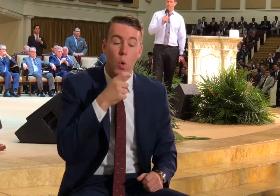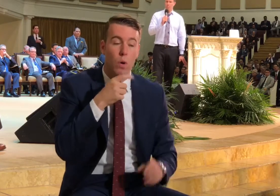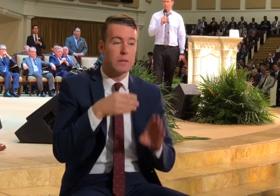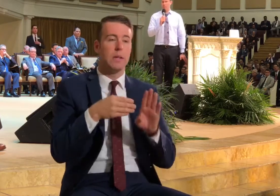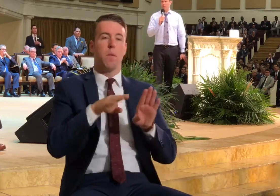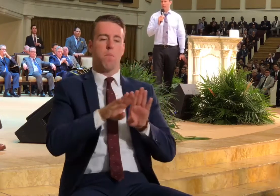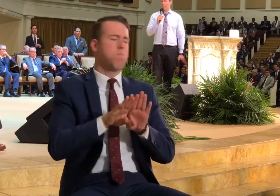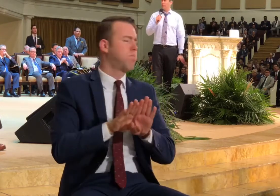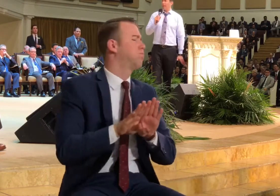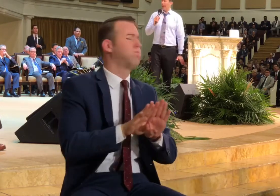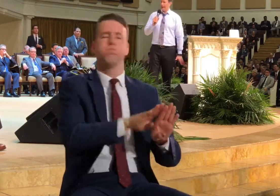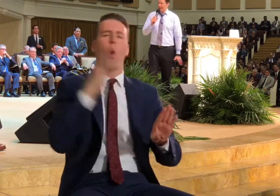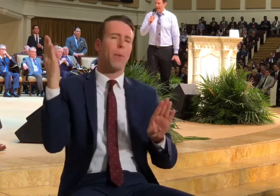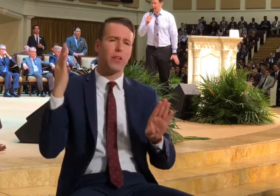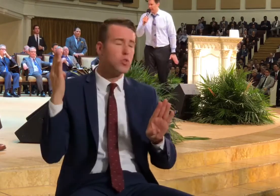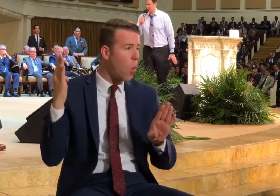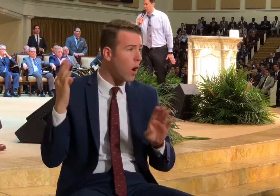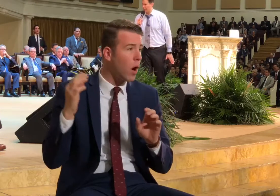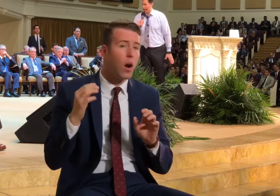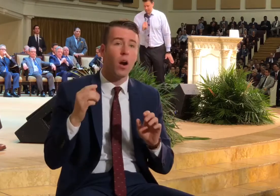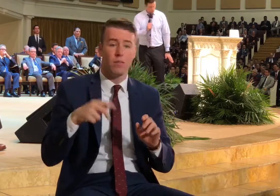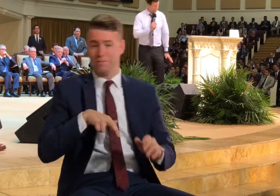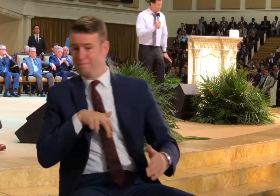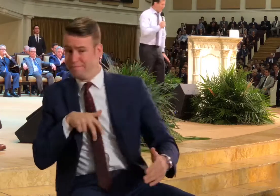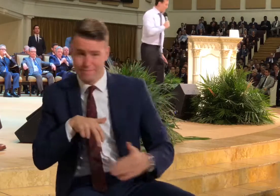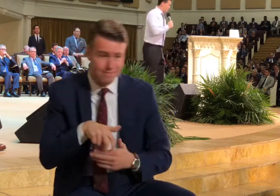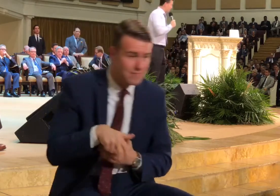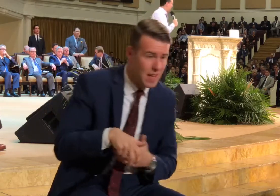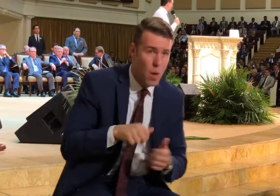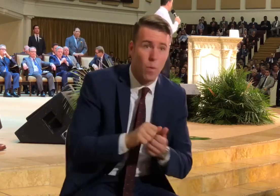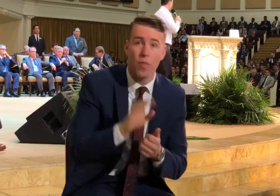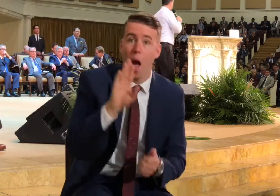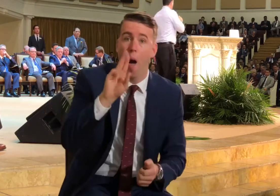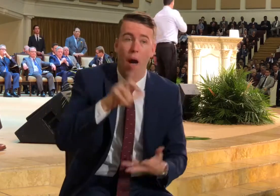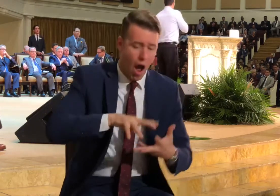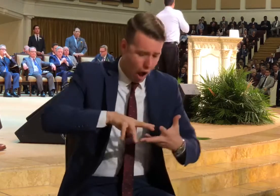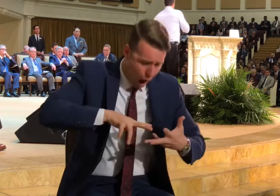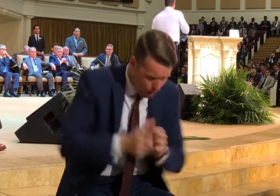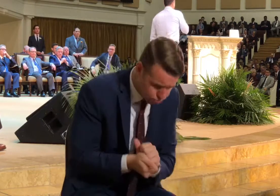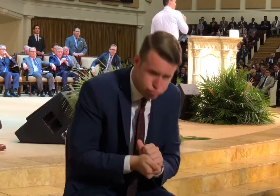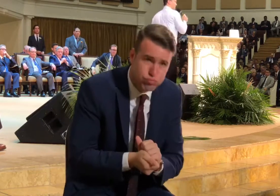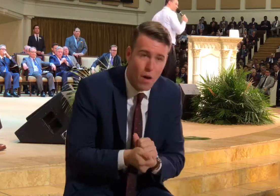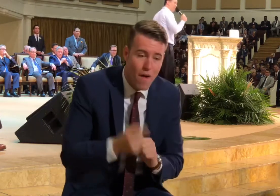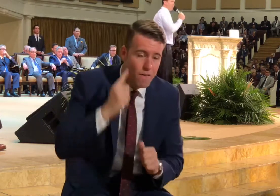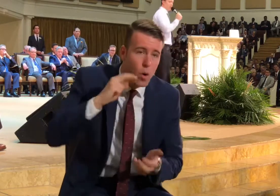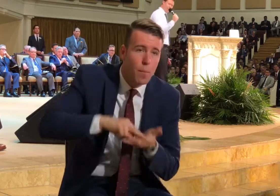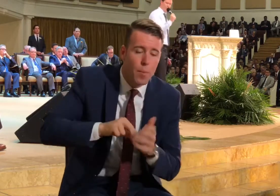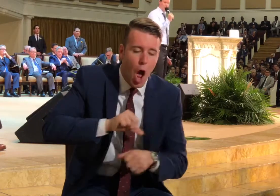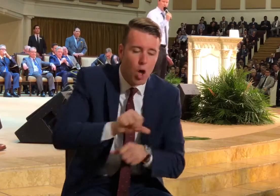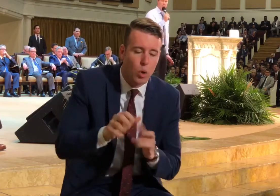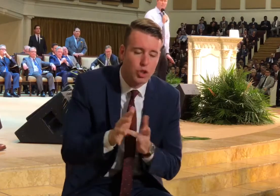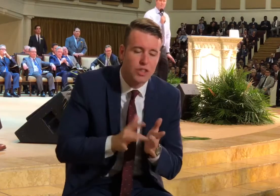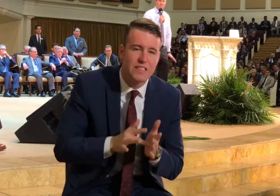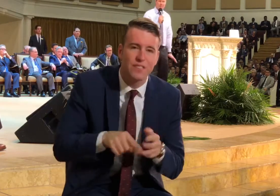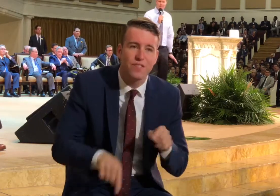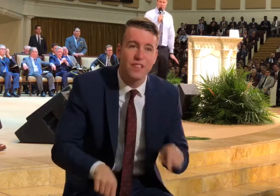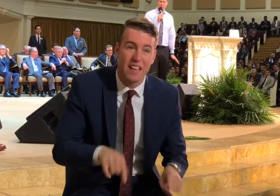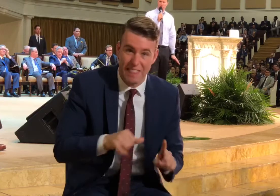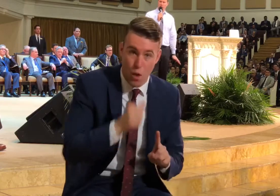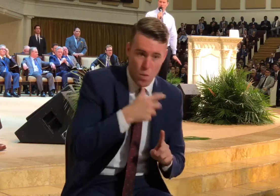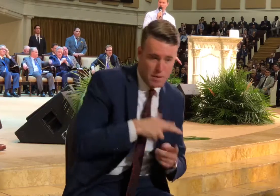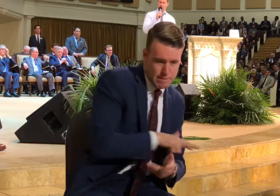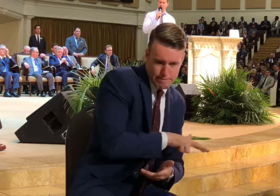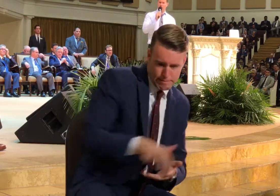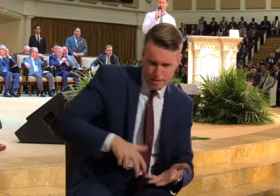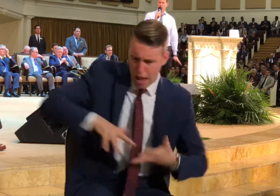door with an alabaster box and she comes to anoint the feet of Jesus. And as